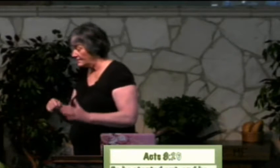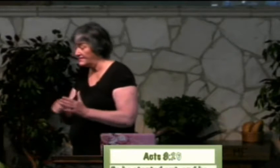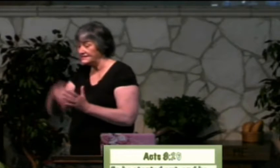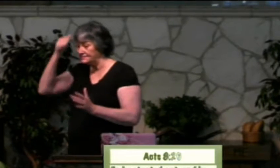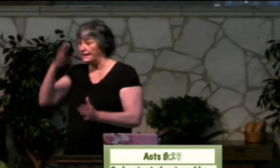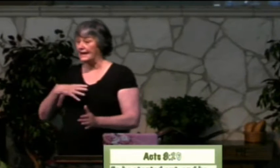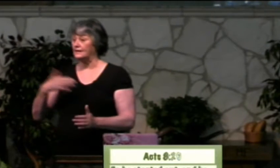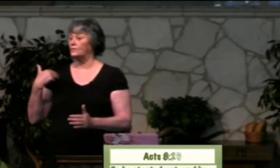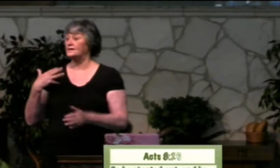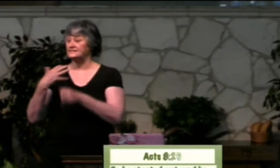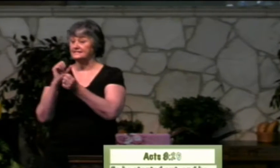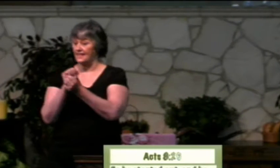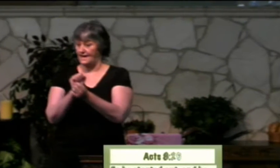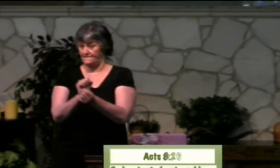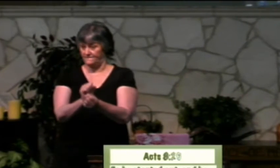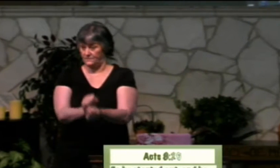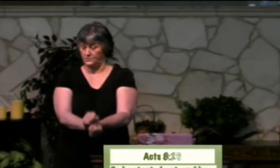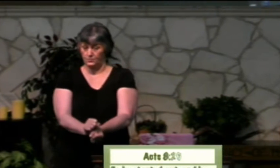this man was a slave.